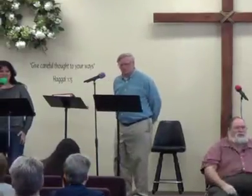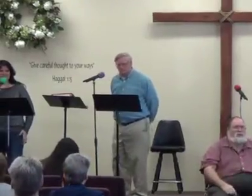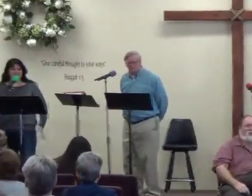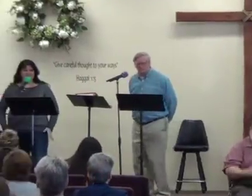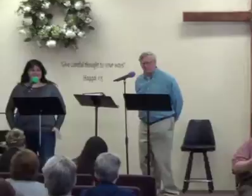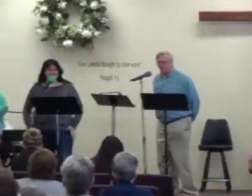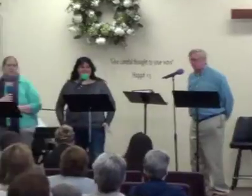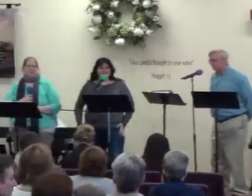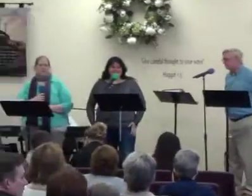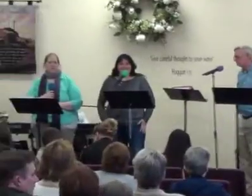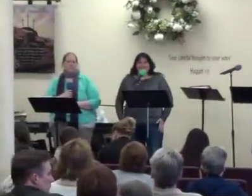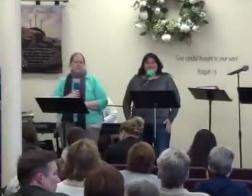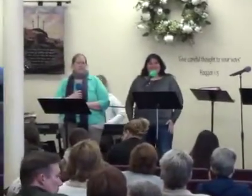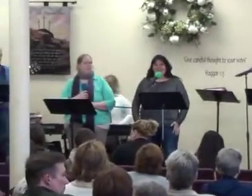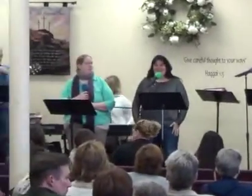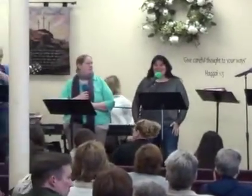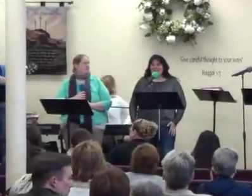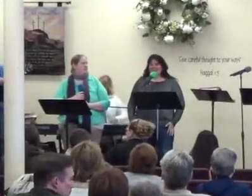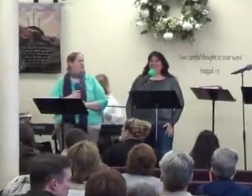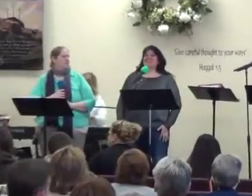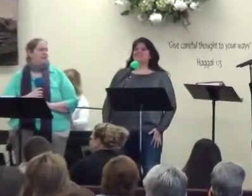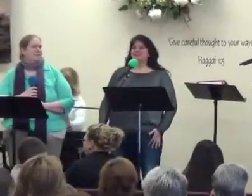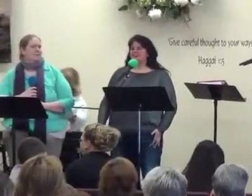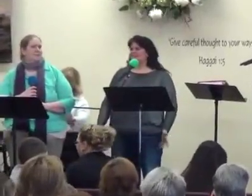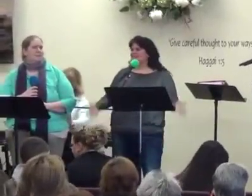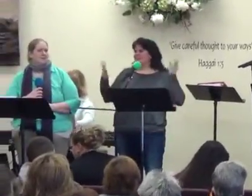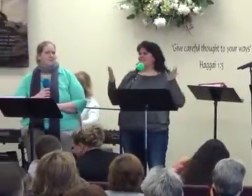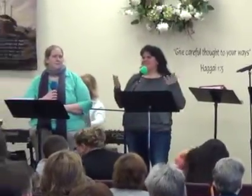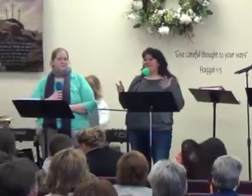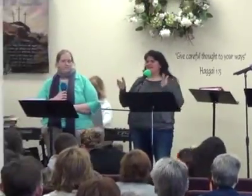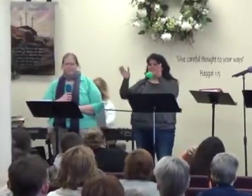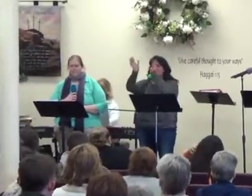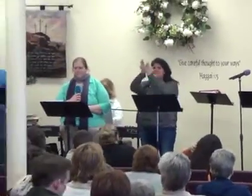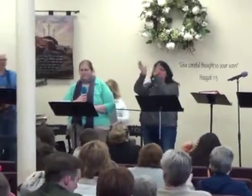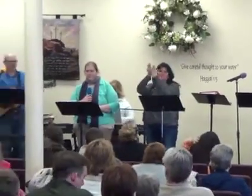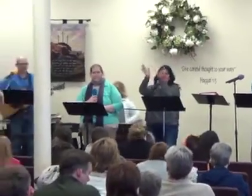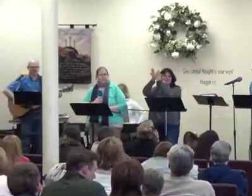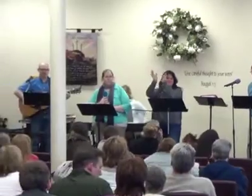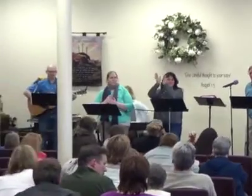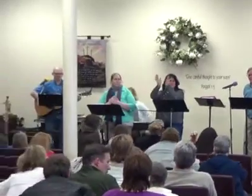sunshine? Yay! Anyway, go ahead and stand. Yeah, let's